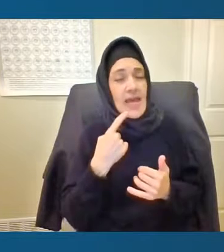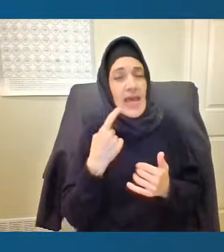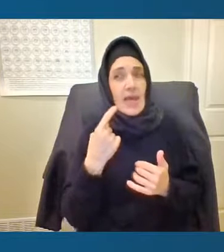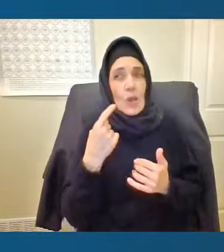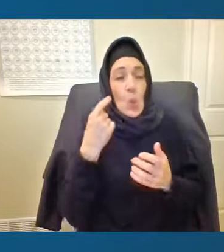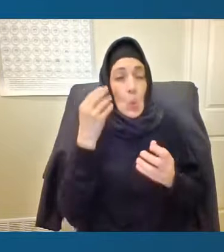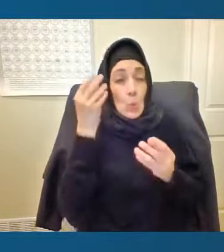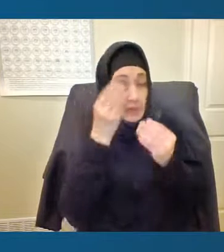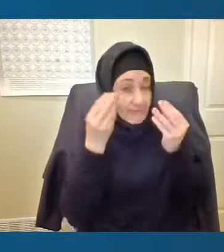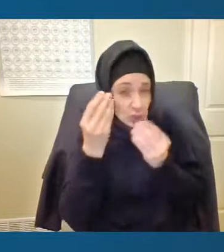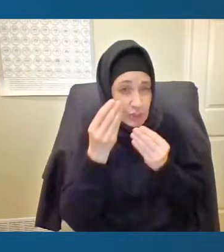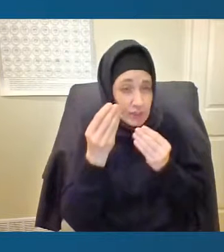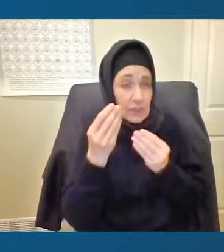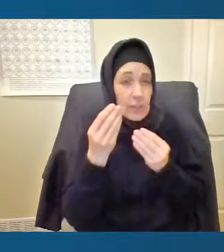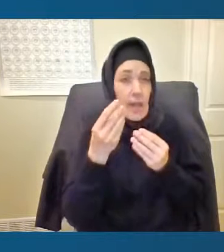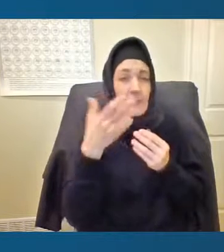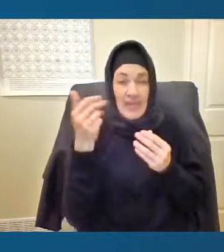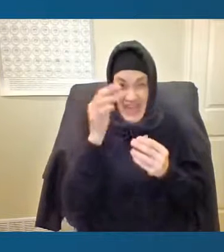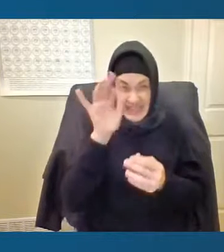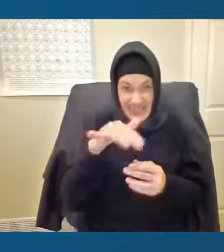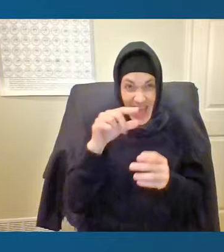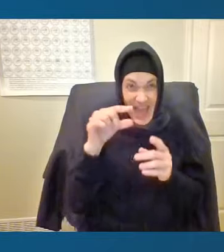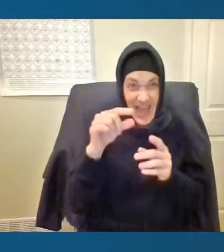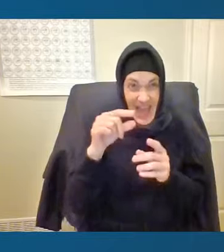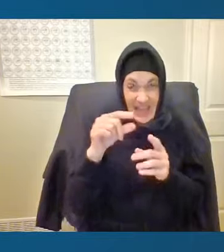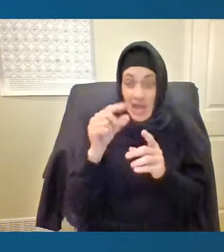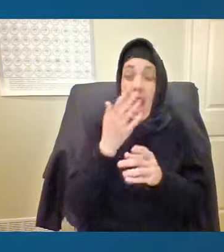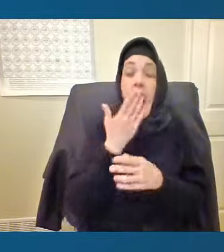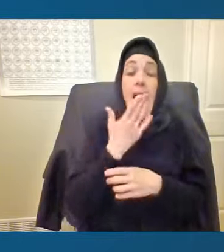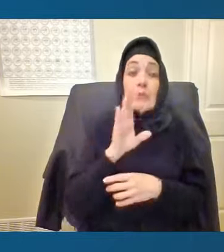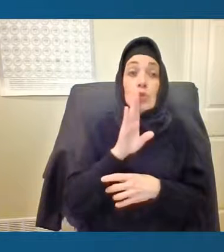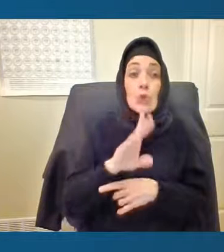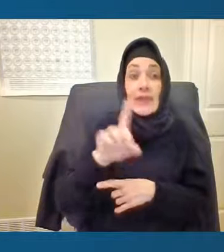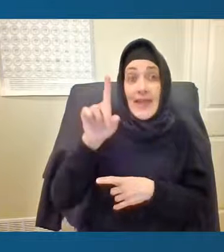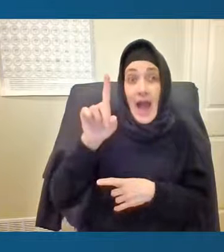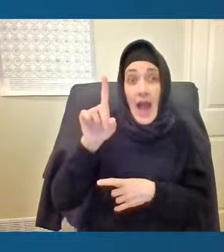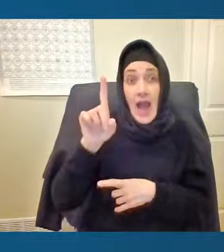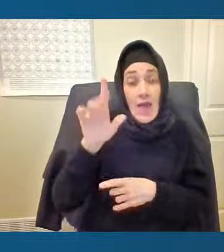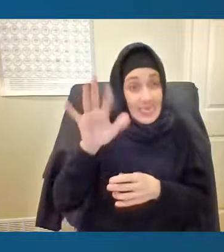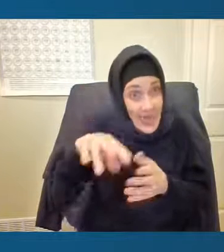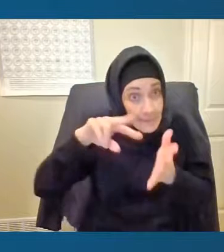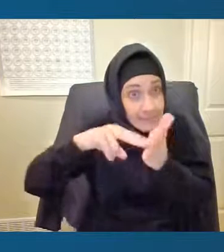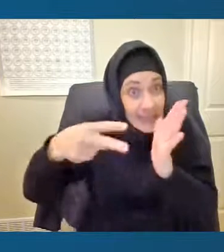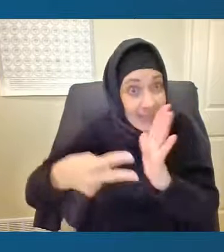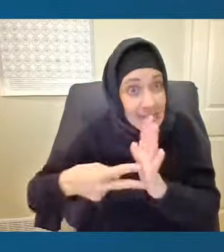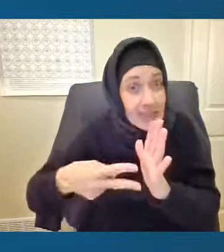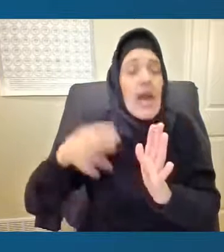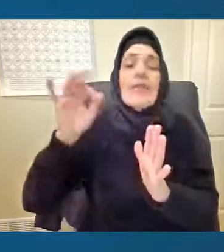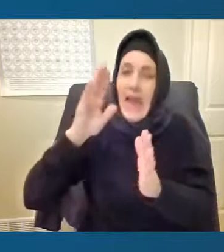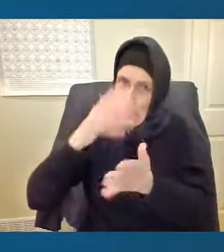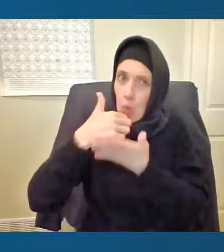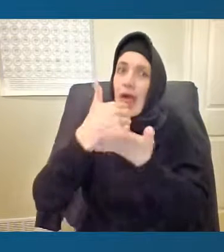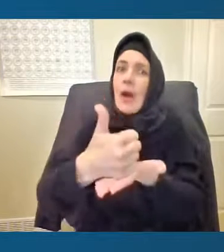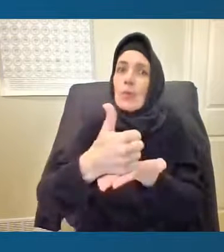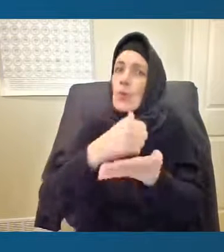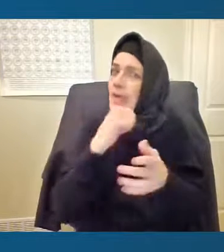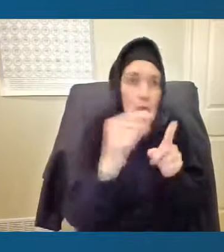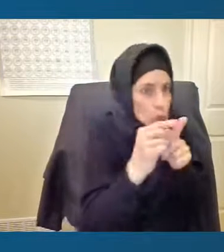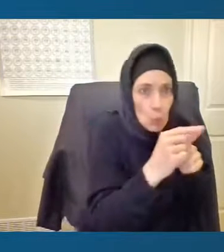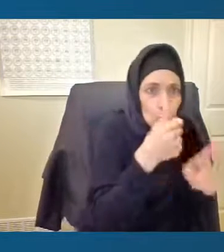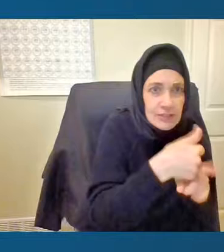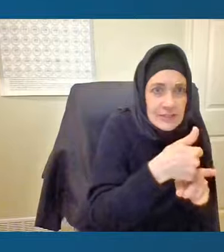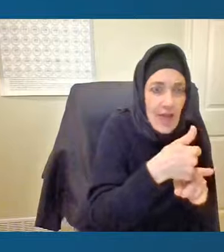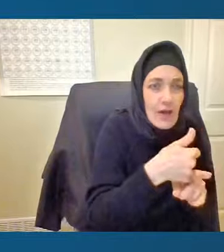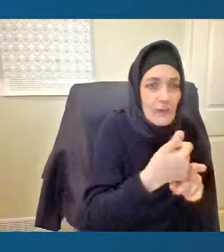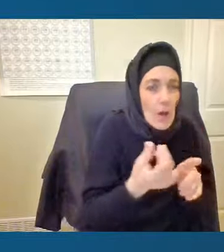because like that alhamdulillah, it actually, the meaning of it is what's going to help you. It's not just the word, it's the meaning. But the